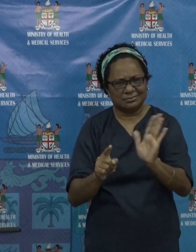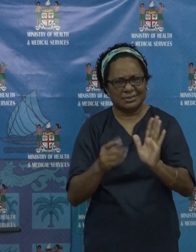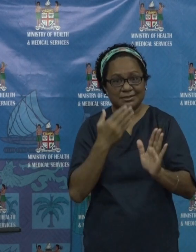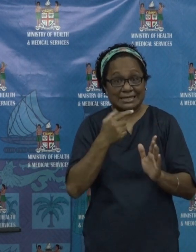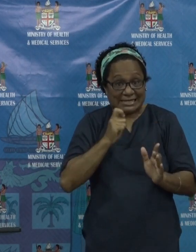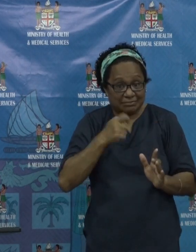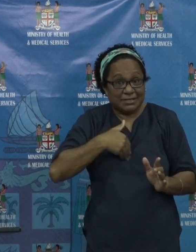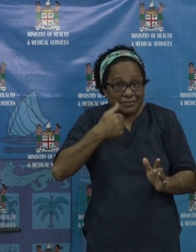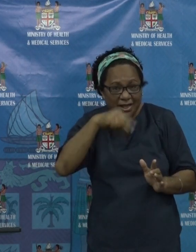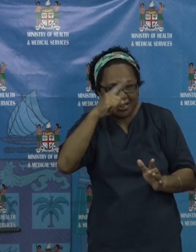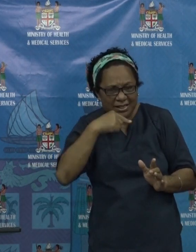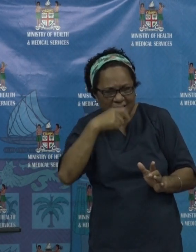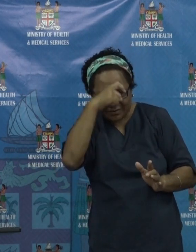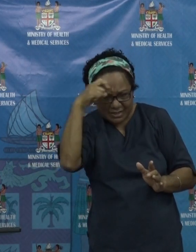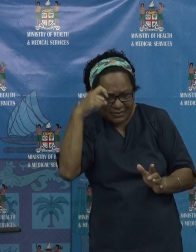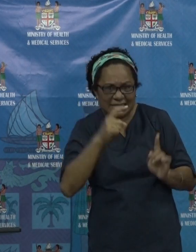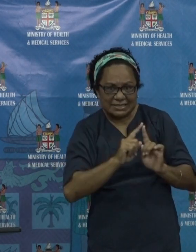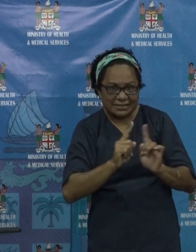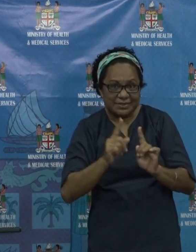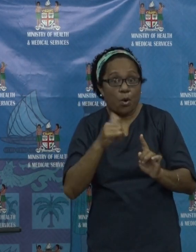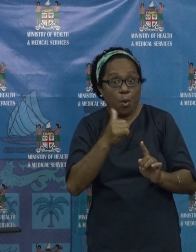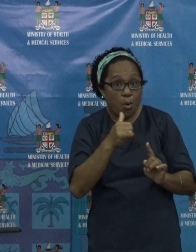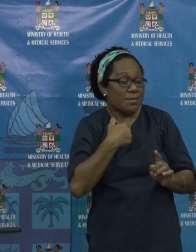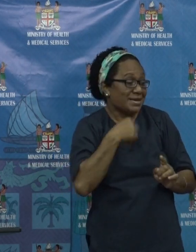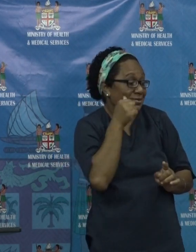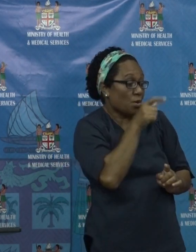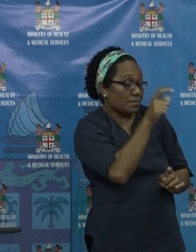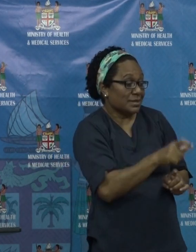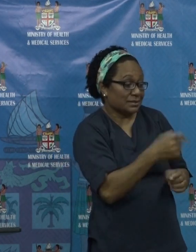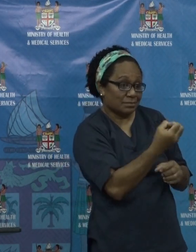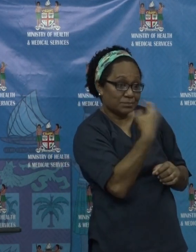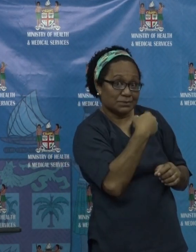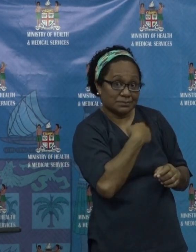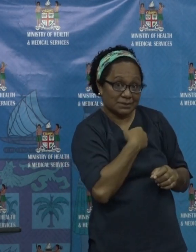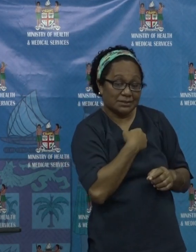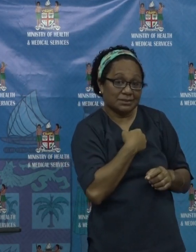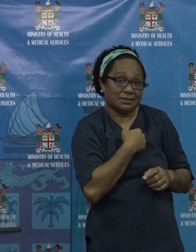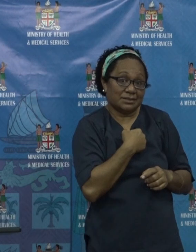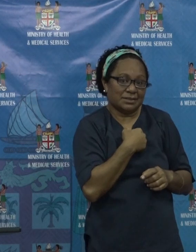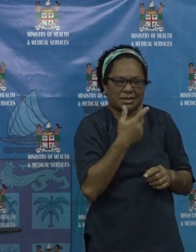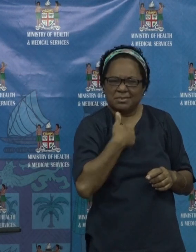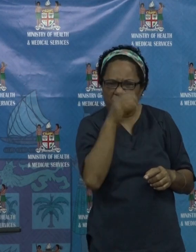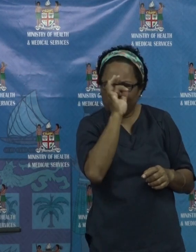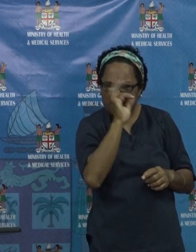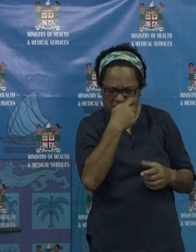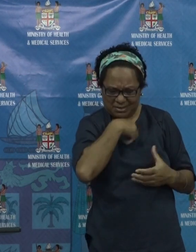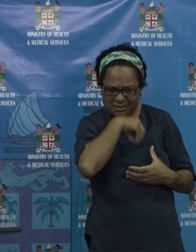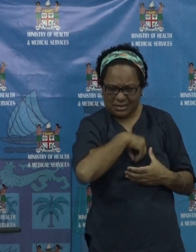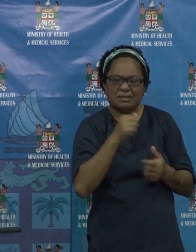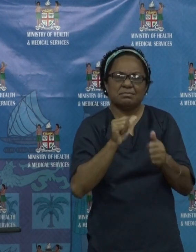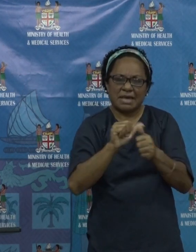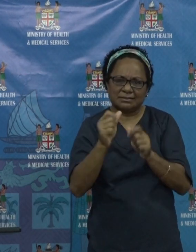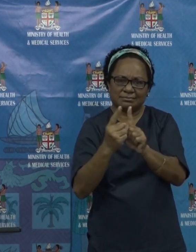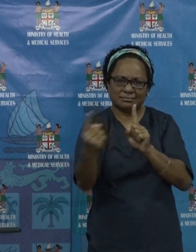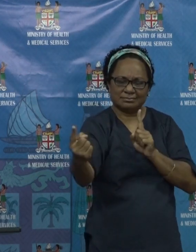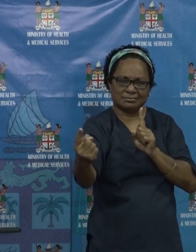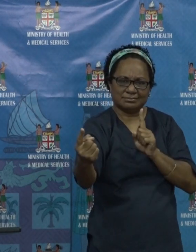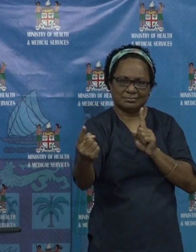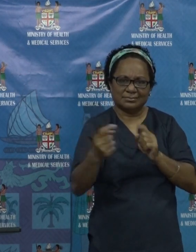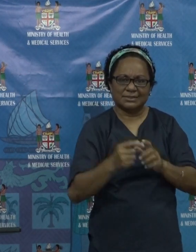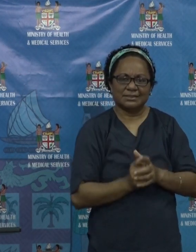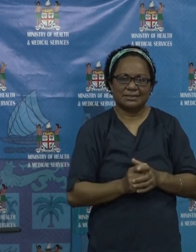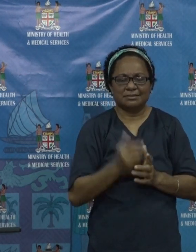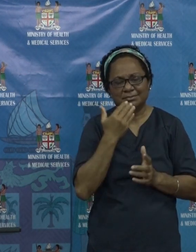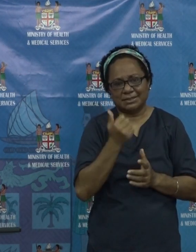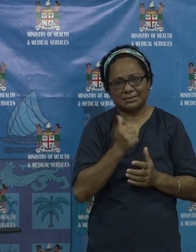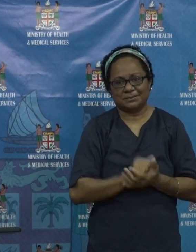symptoms, or have been exposed and are likely carrying the disease. Keep your distance, physical